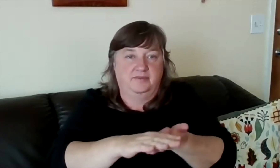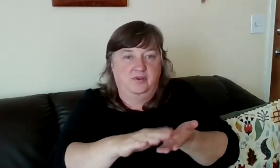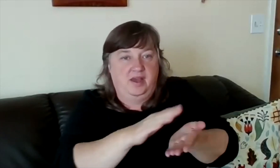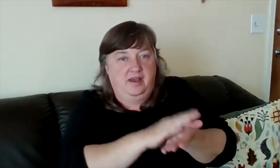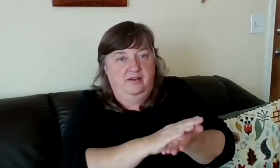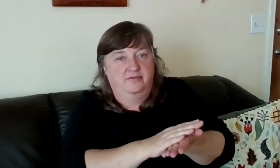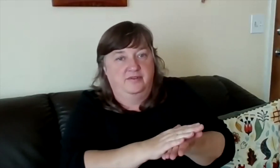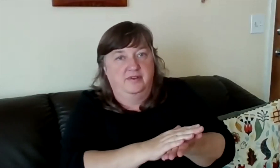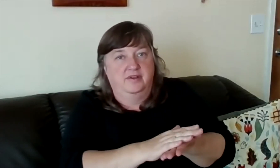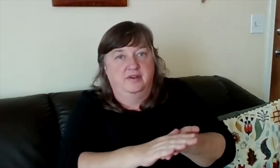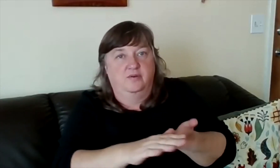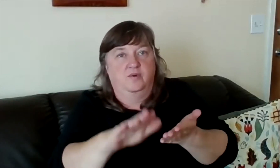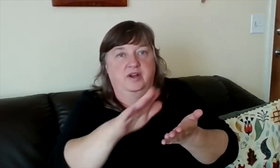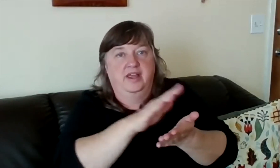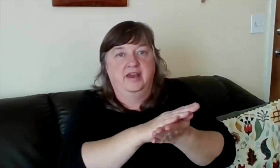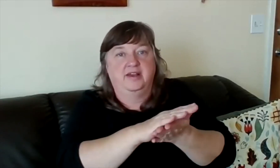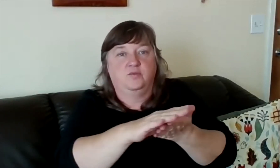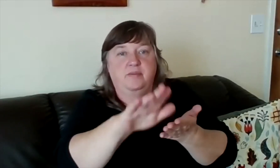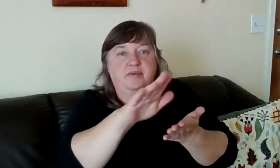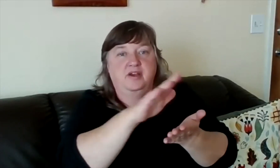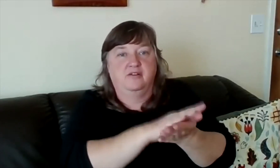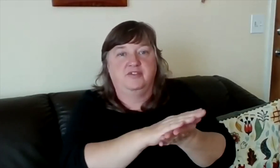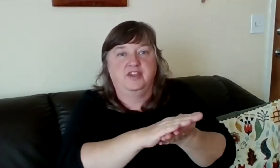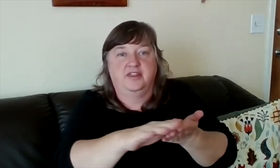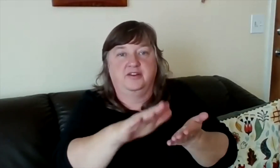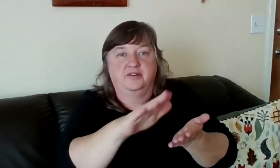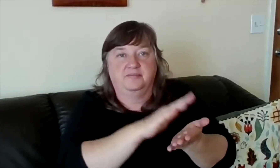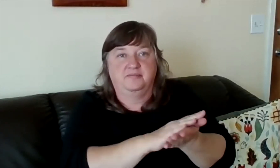You have one hand wiping off the other.